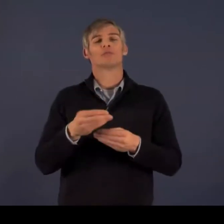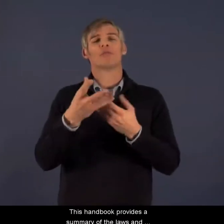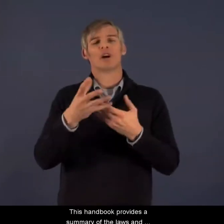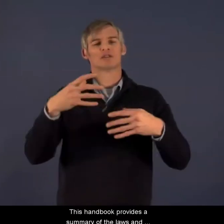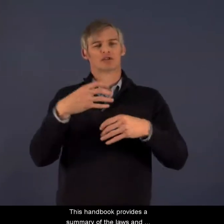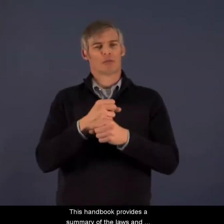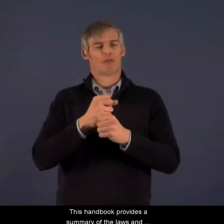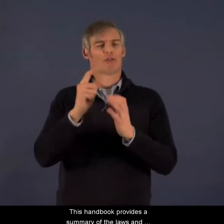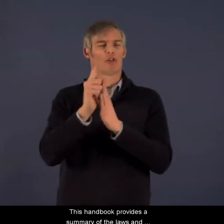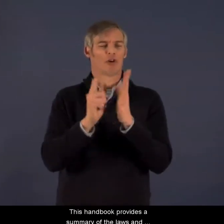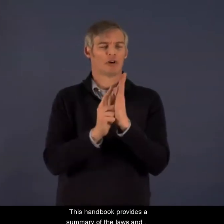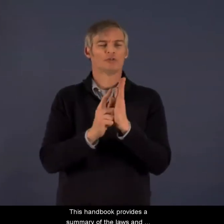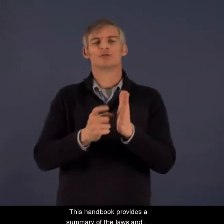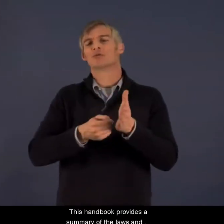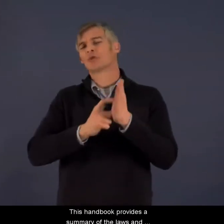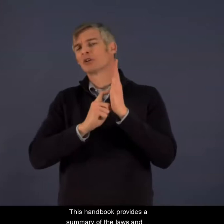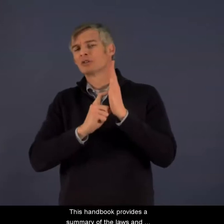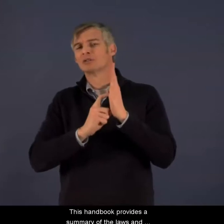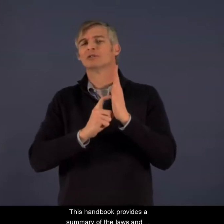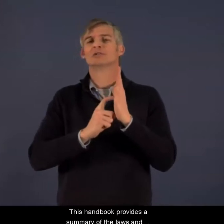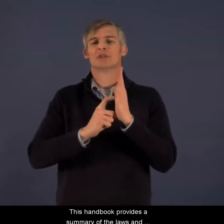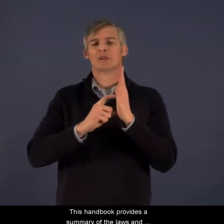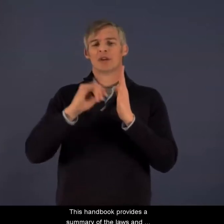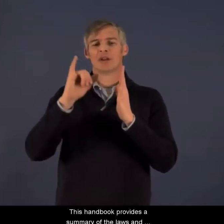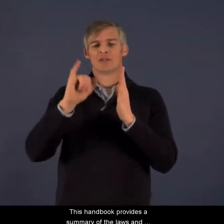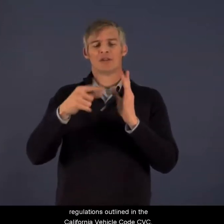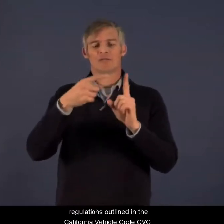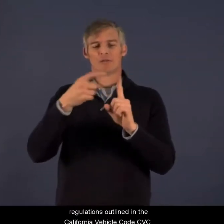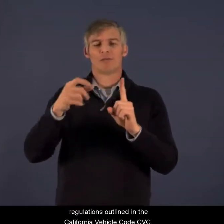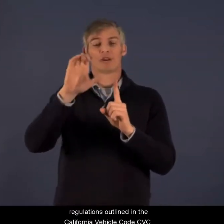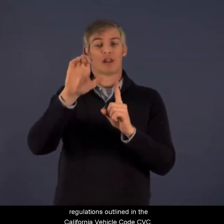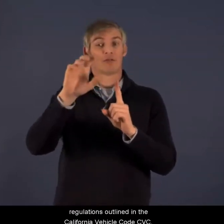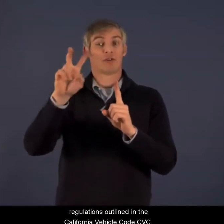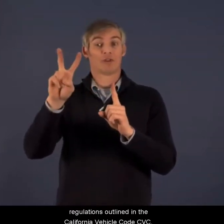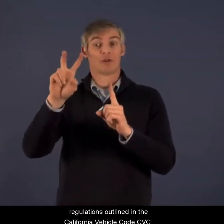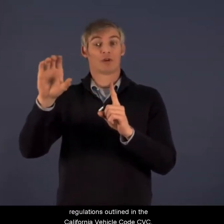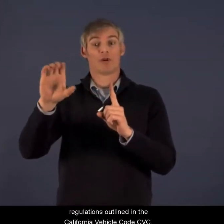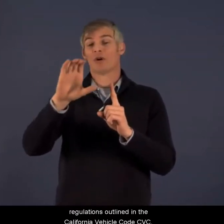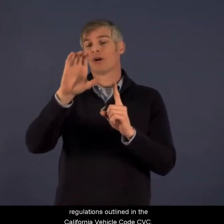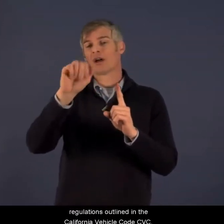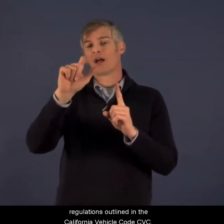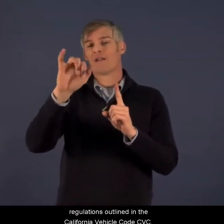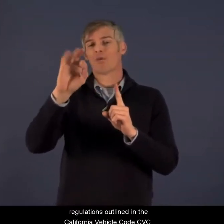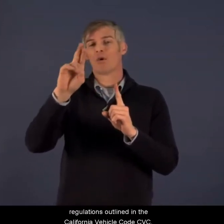This handbook provides a summary of the laws and regulations outlined in the California Vehicle